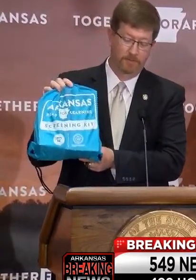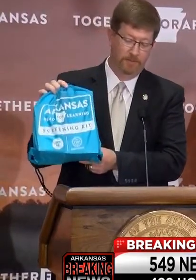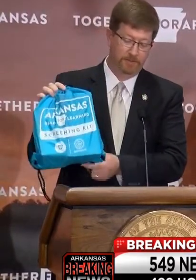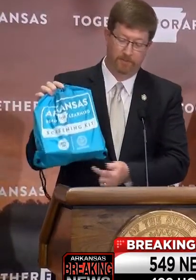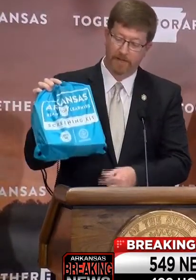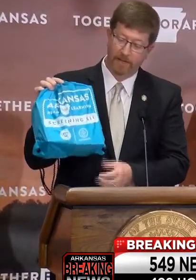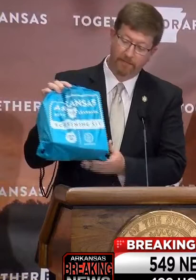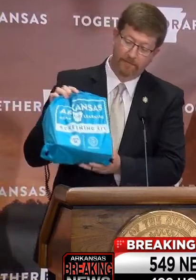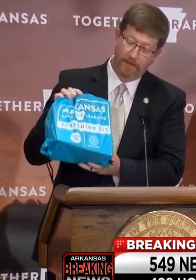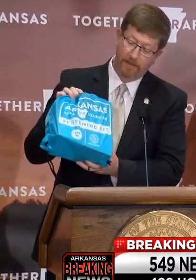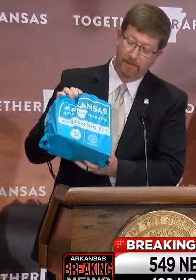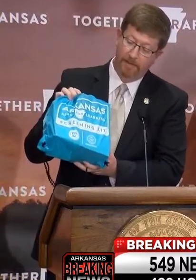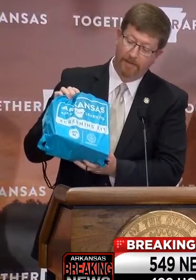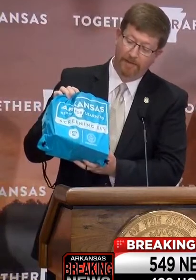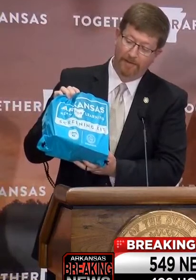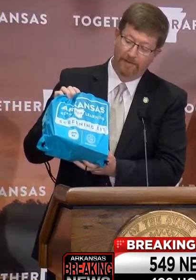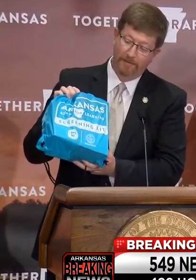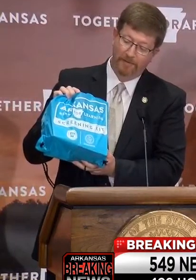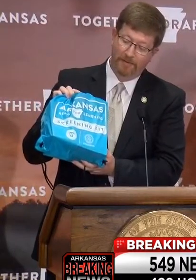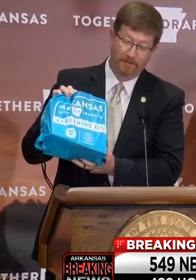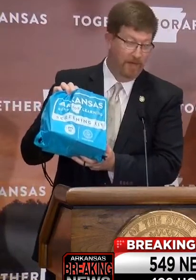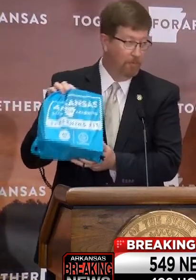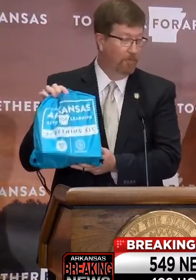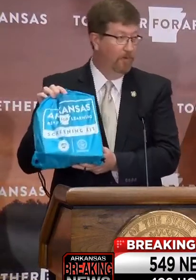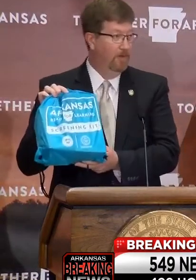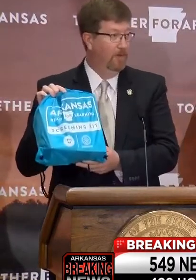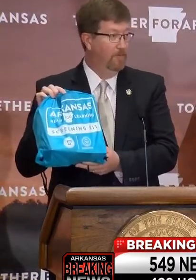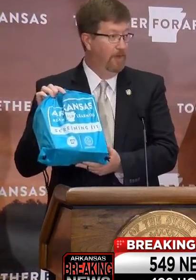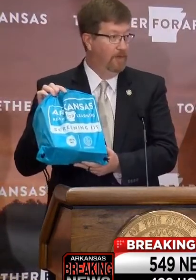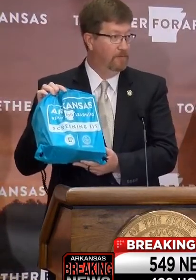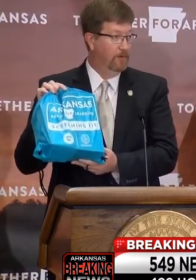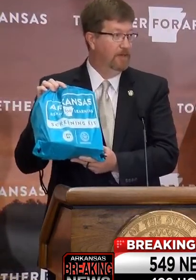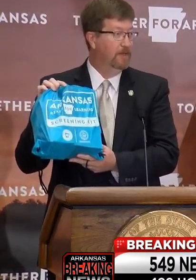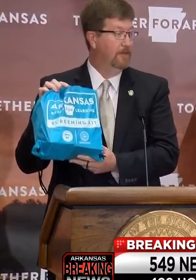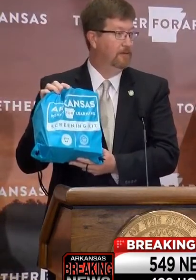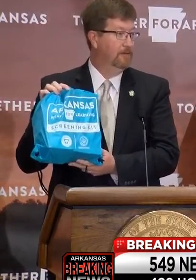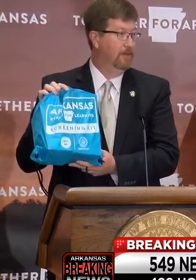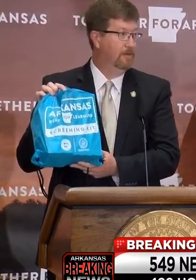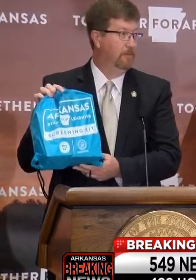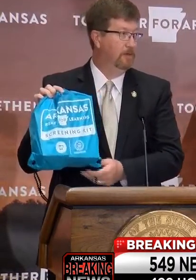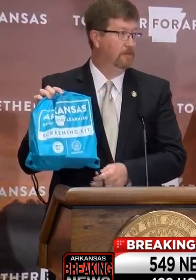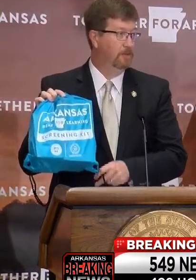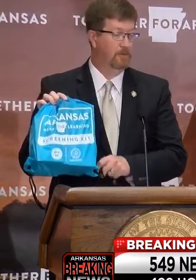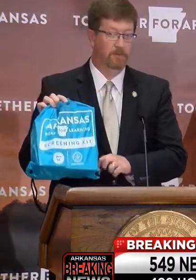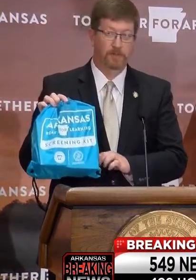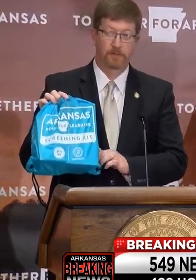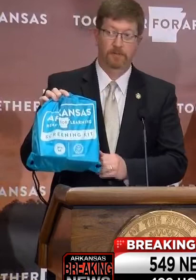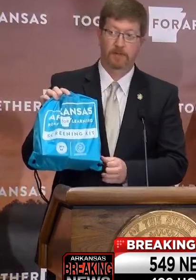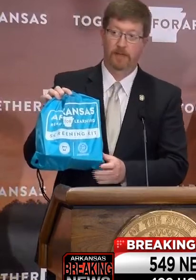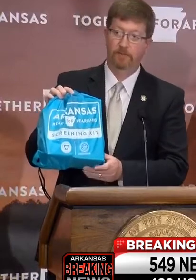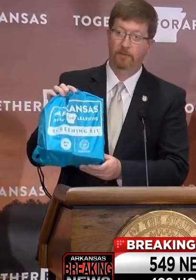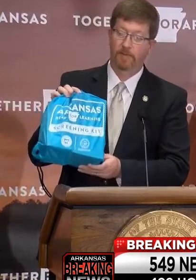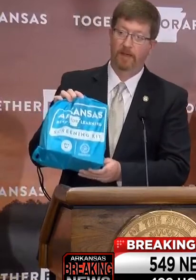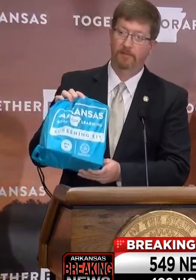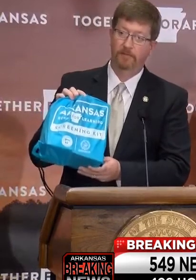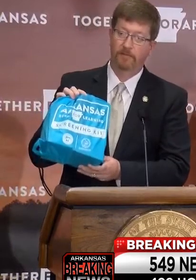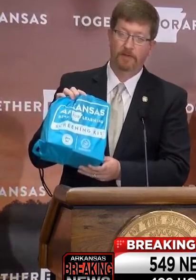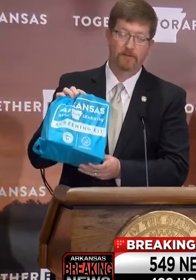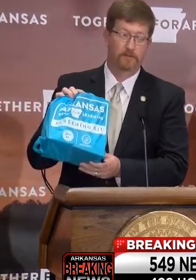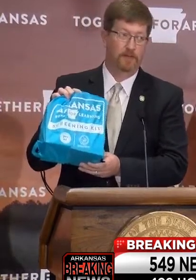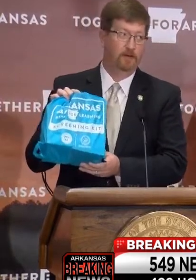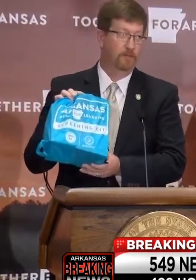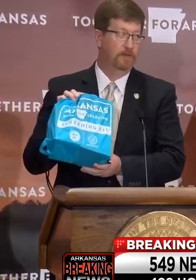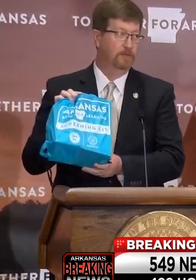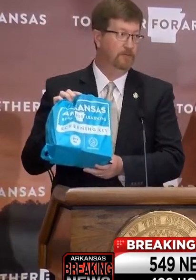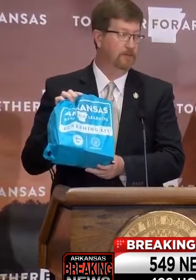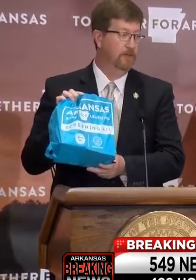PPE situation. What I have today is an example of a screening kit that is being distributed. We have 2,000 of